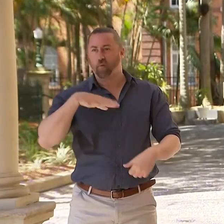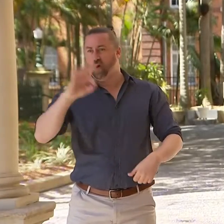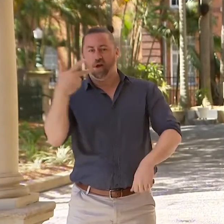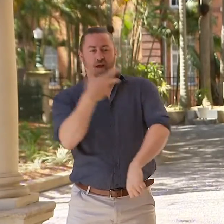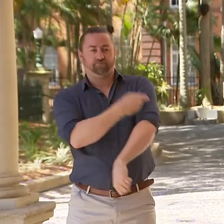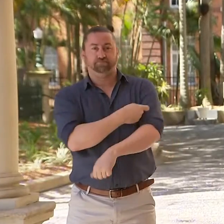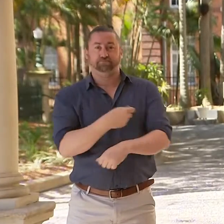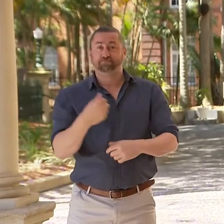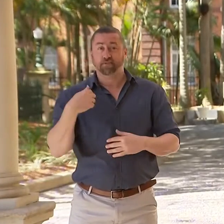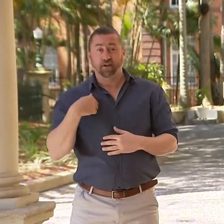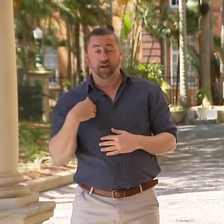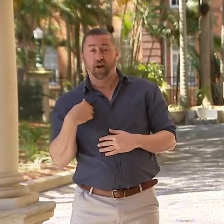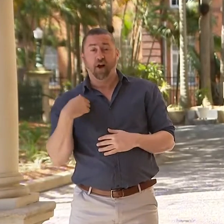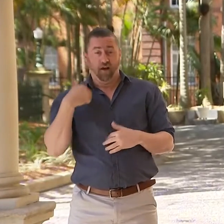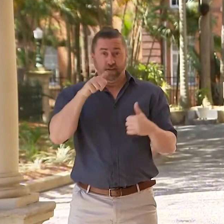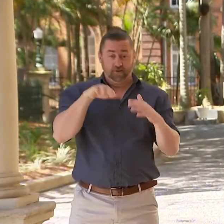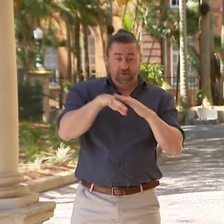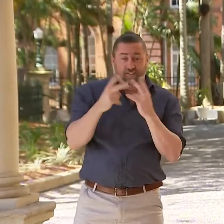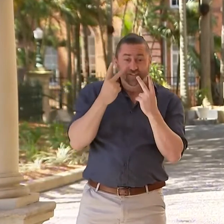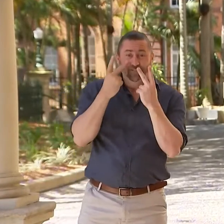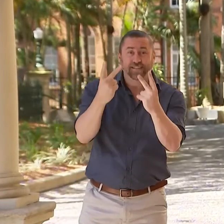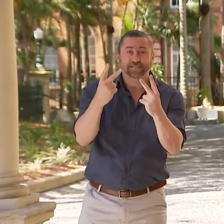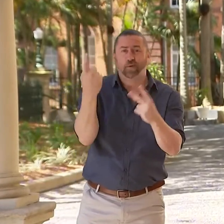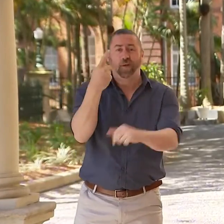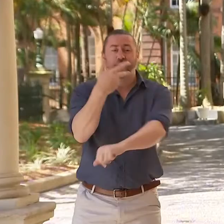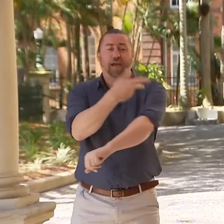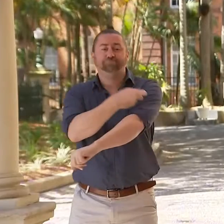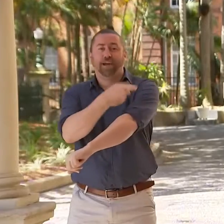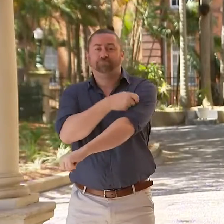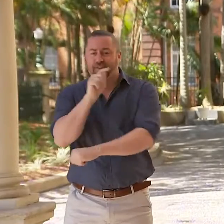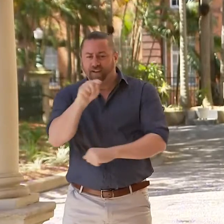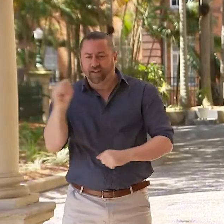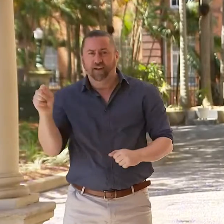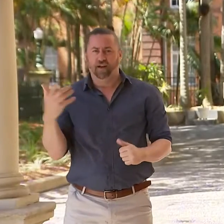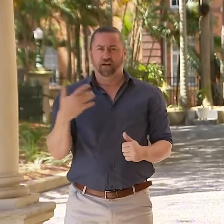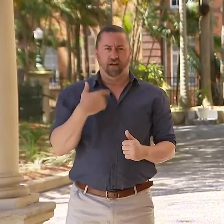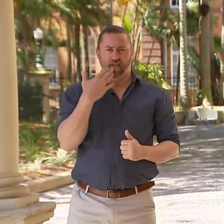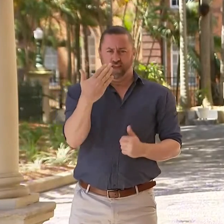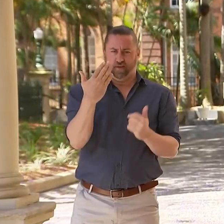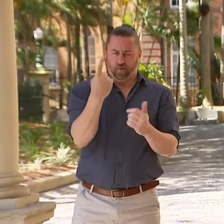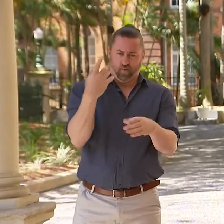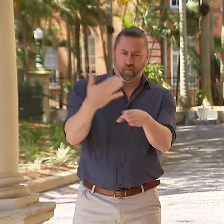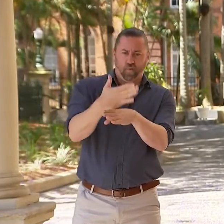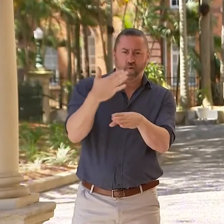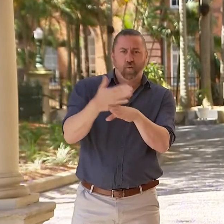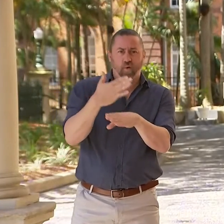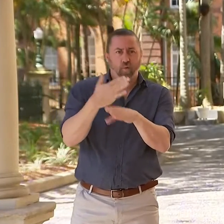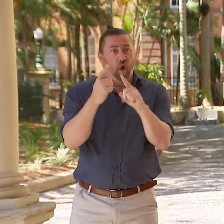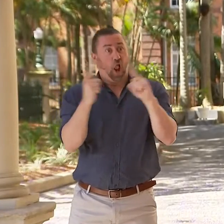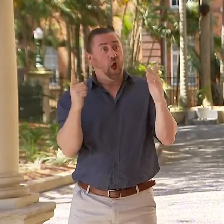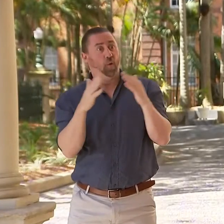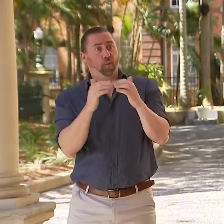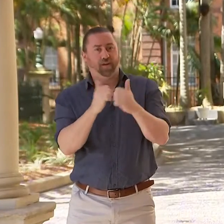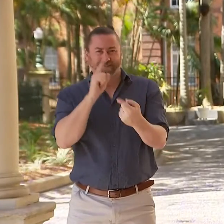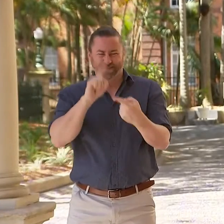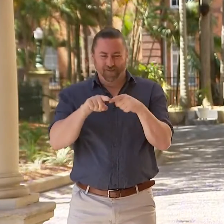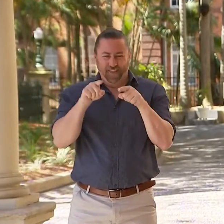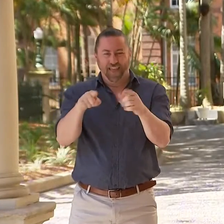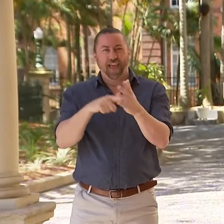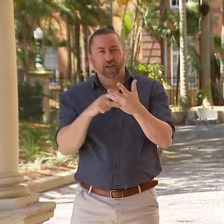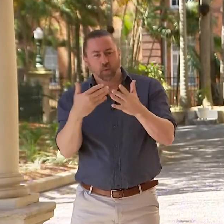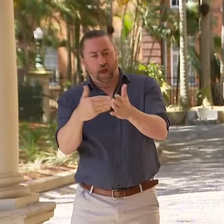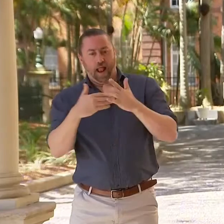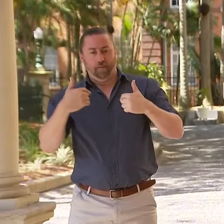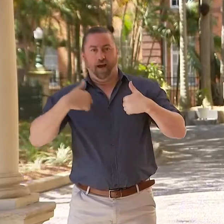in by the vaccination centre and see the fantastic staff working on the long weekend to get Queenslanders